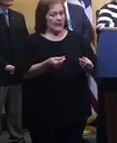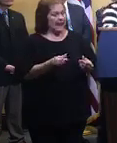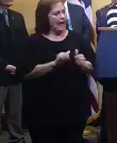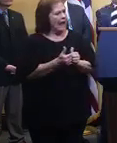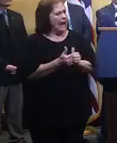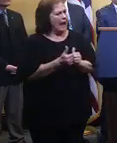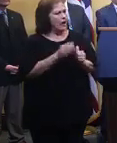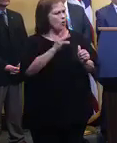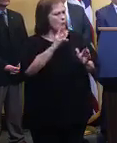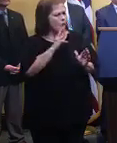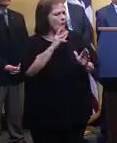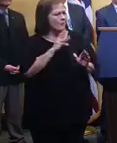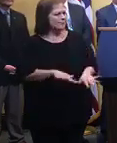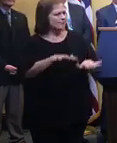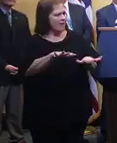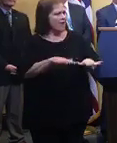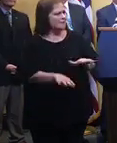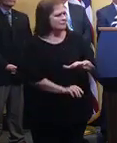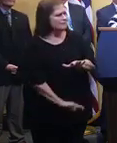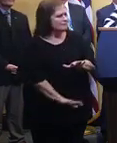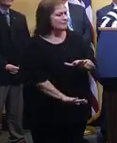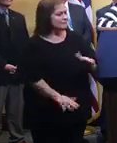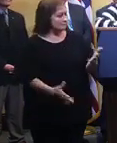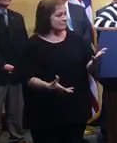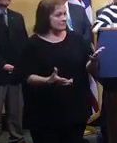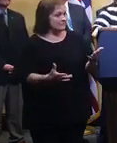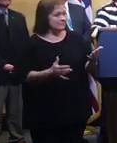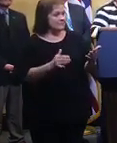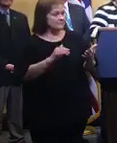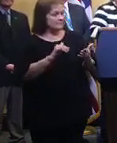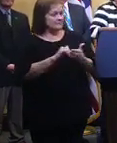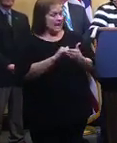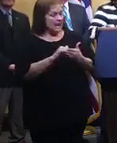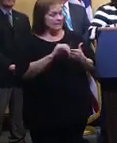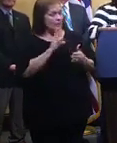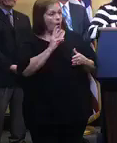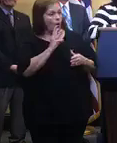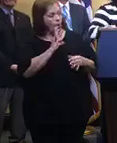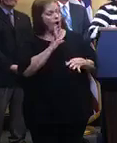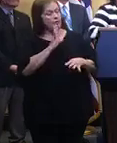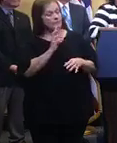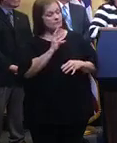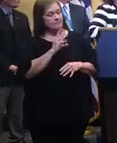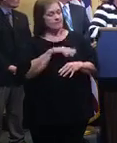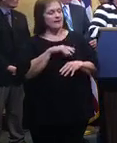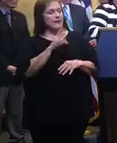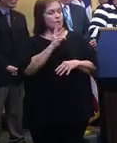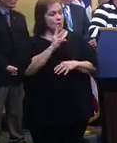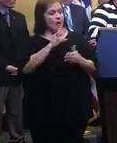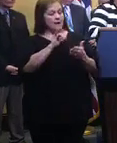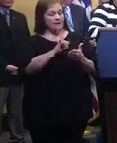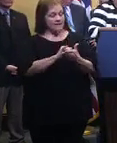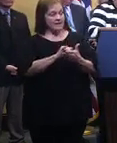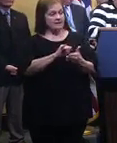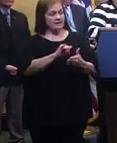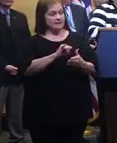Any other questions? Green infrastructure speaks to that, being able to hold that water. We need to do more